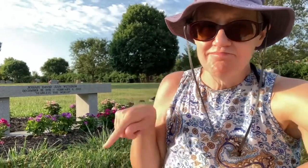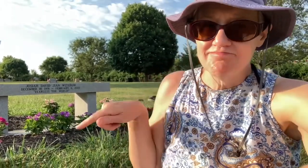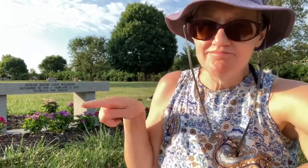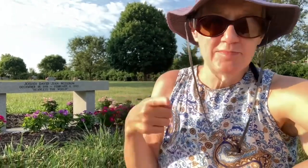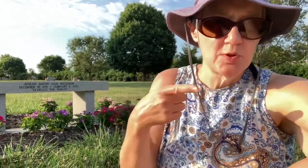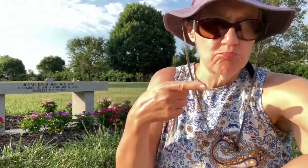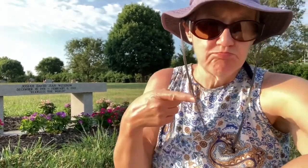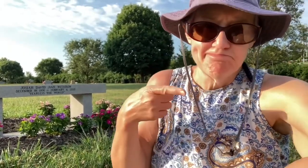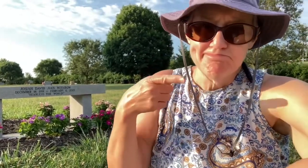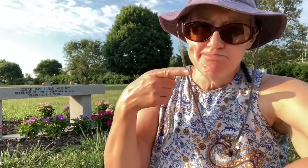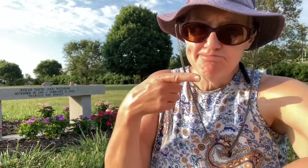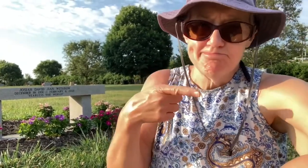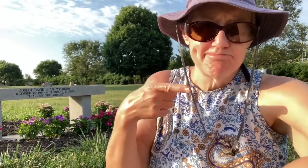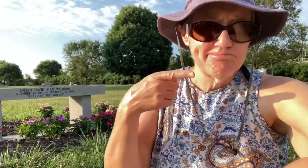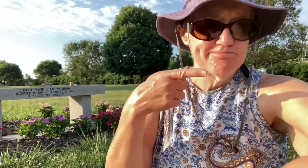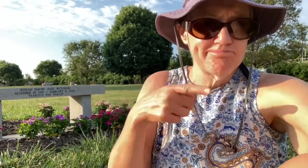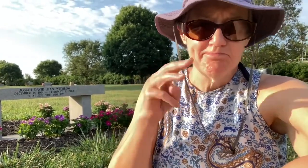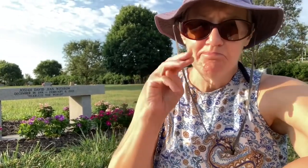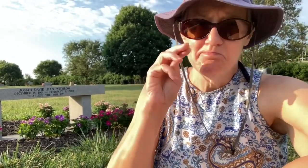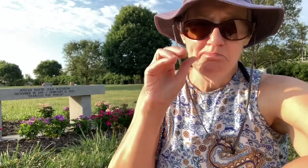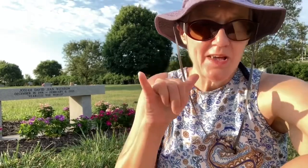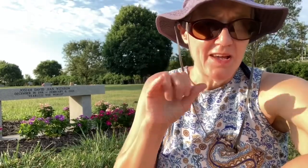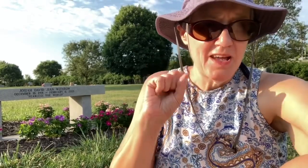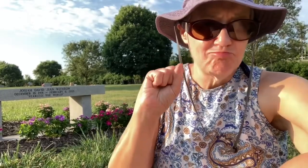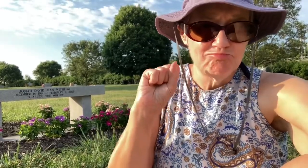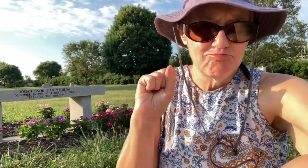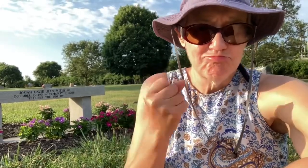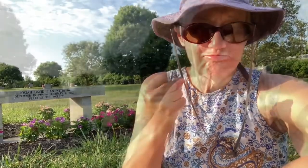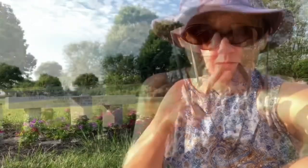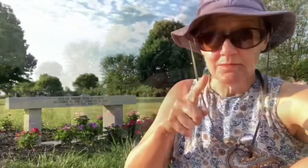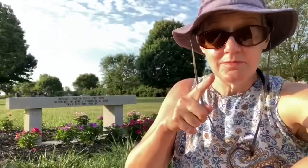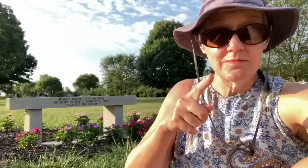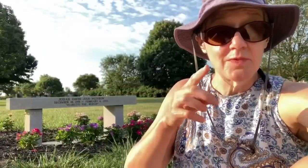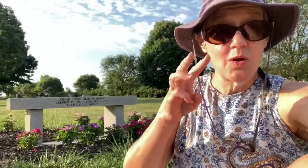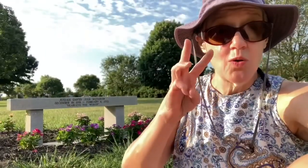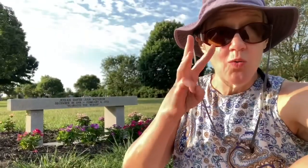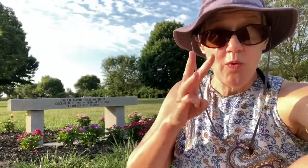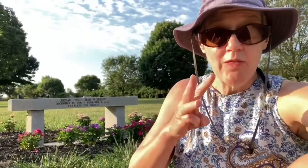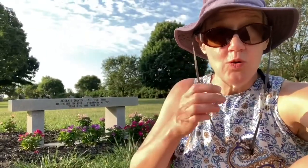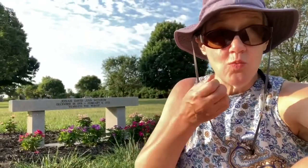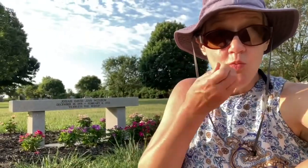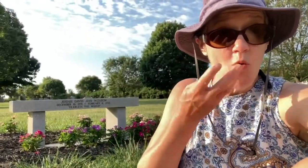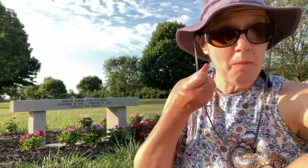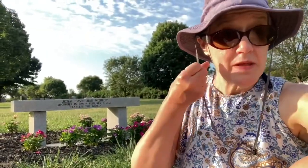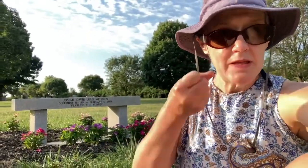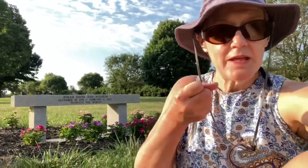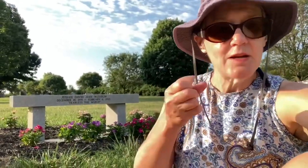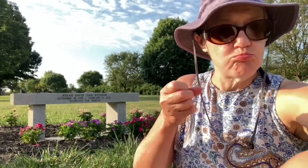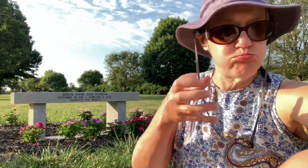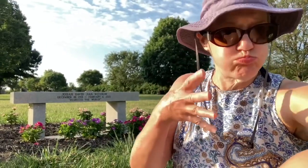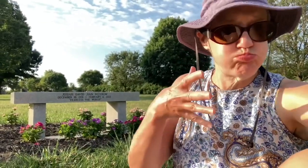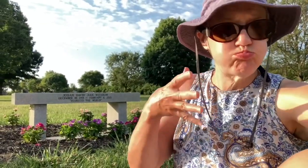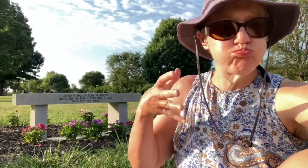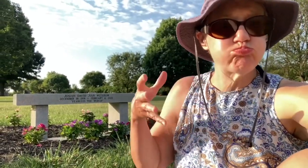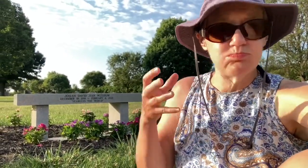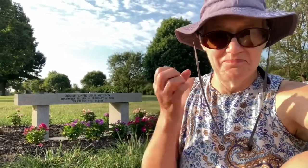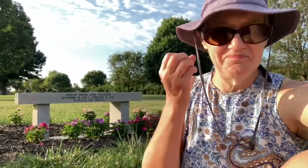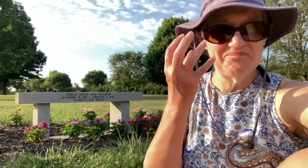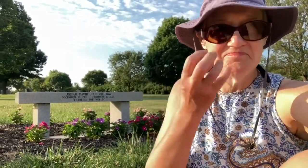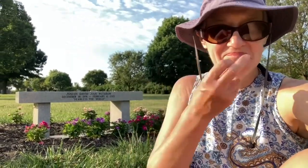turned cold, and they struggled. May was a cold month, but then when the warm weather hit, they